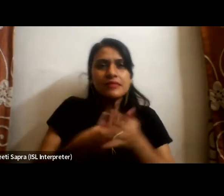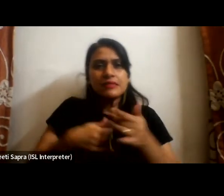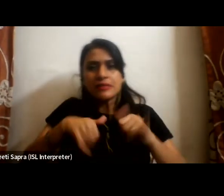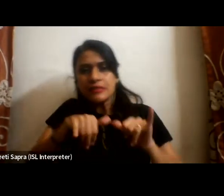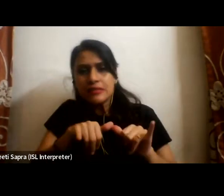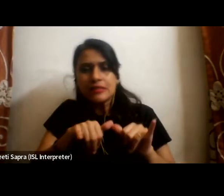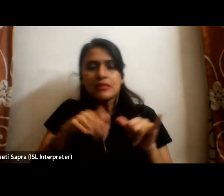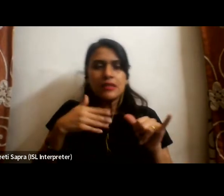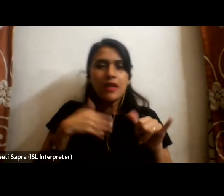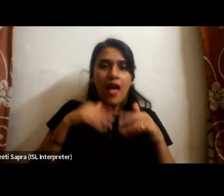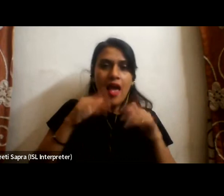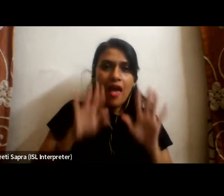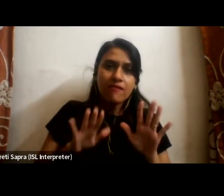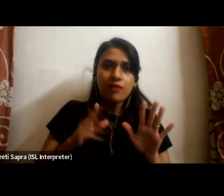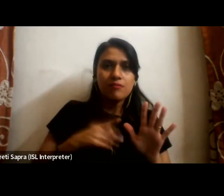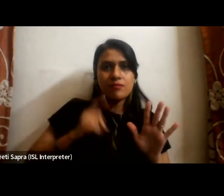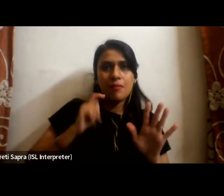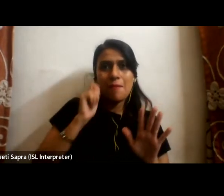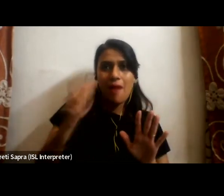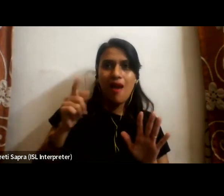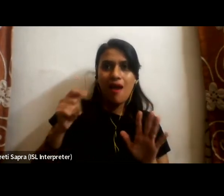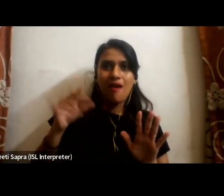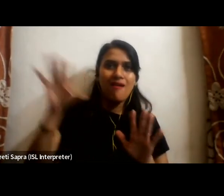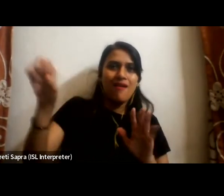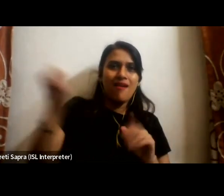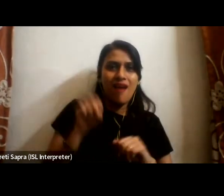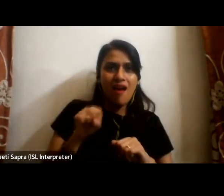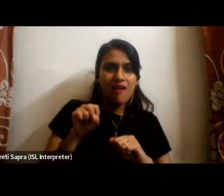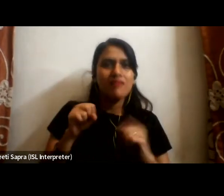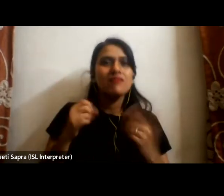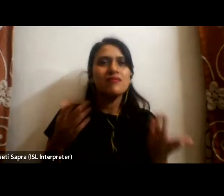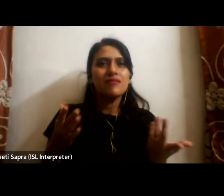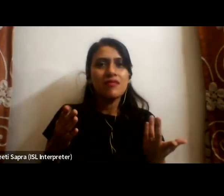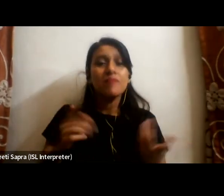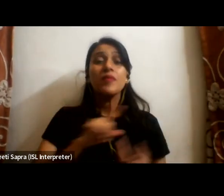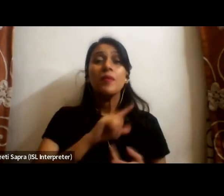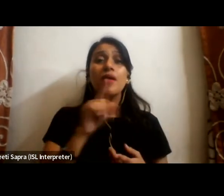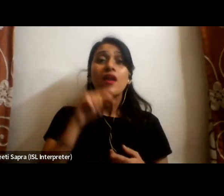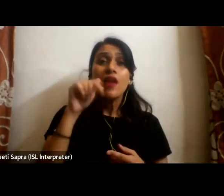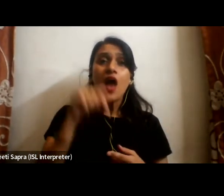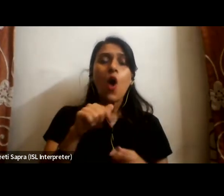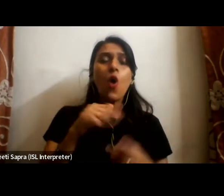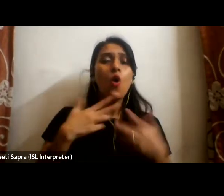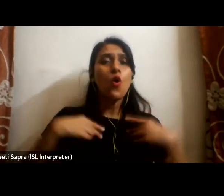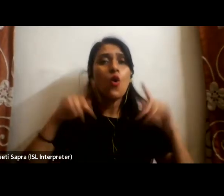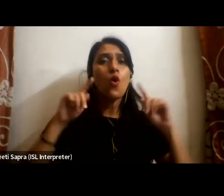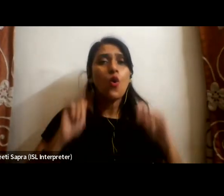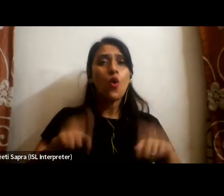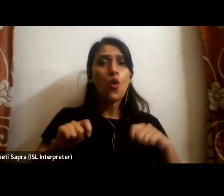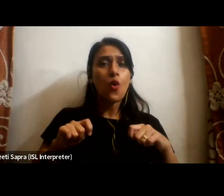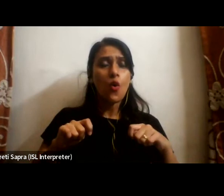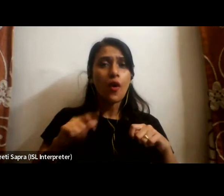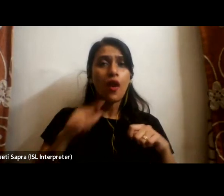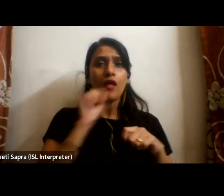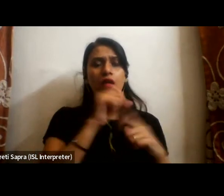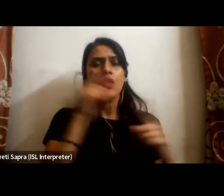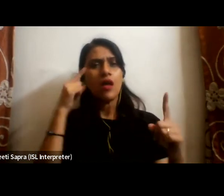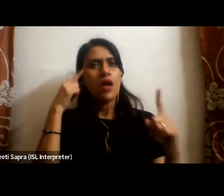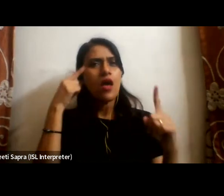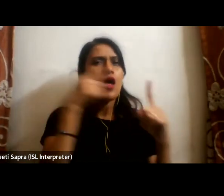over there. And parallelly, we know that the court's current approach is making it popular. And you